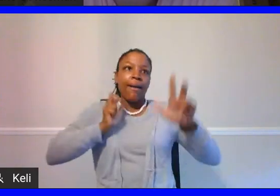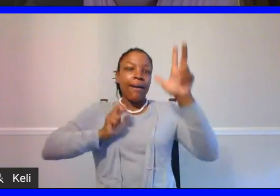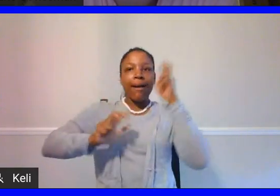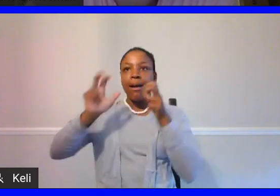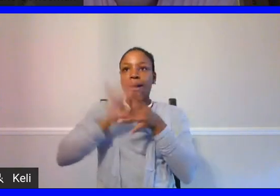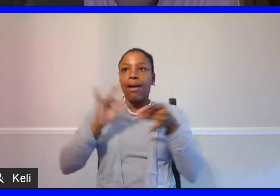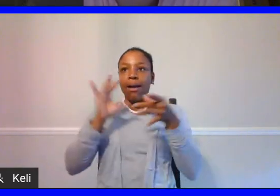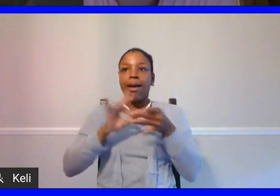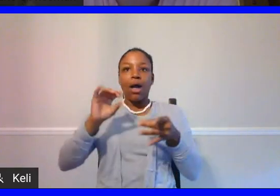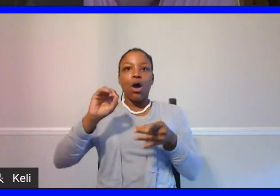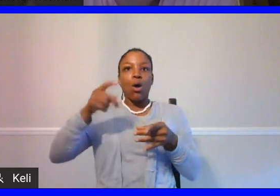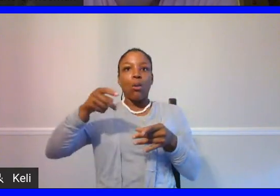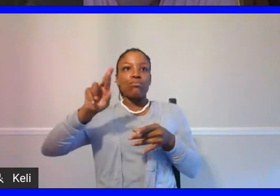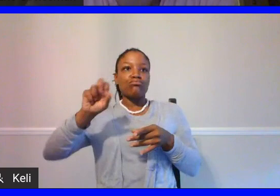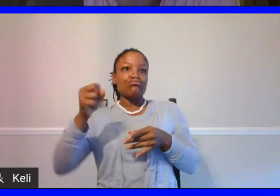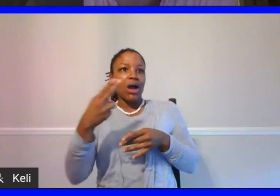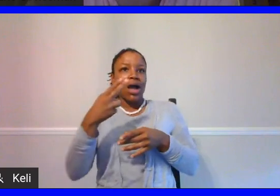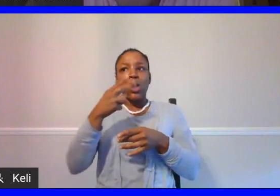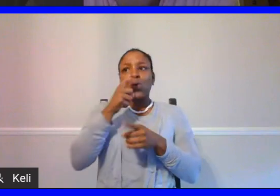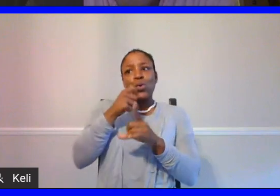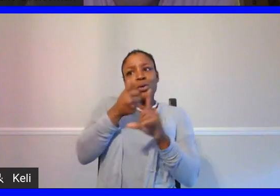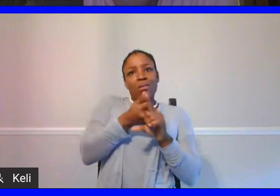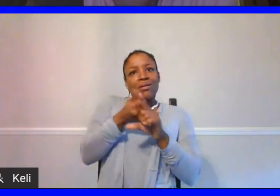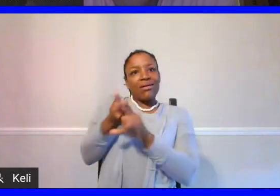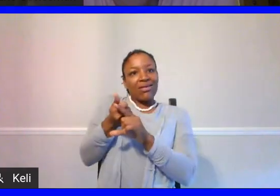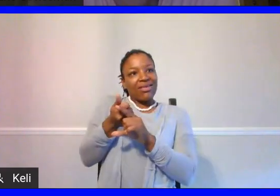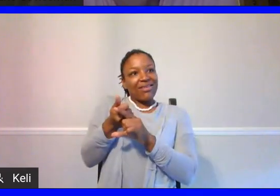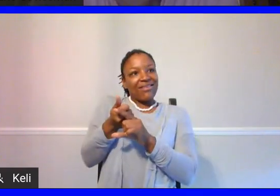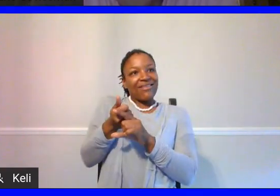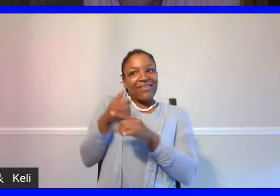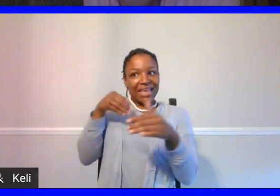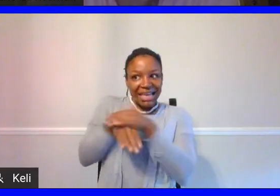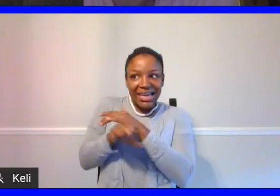and Oprah, who stopped by. Who was also on there.